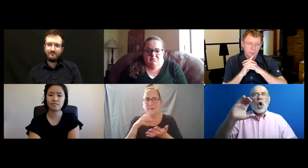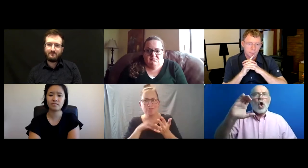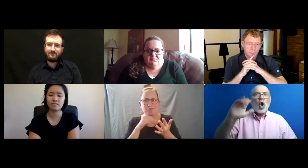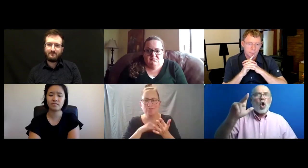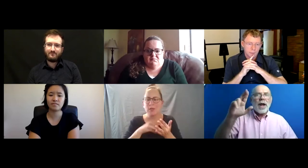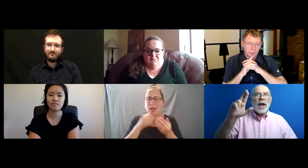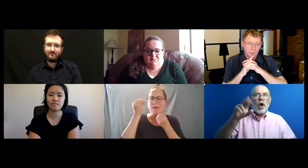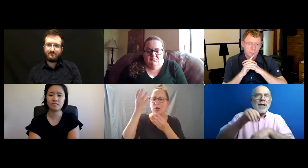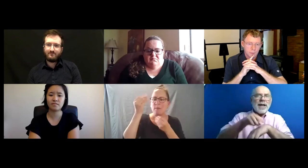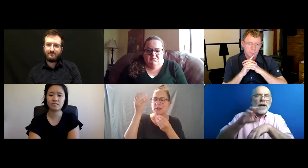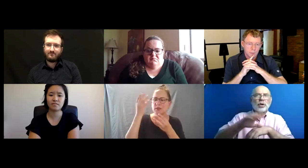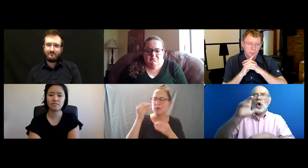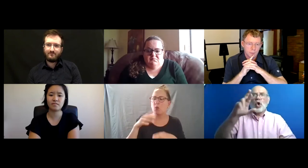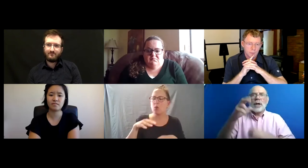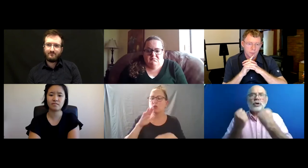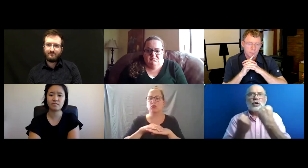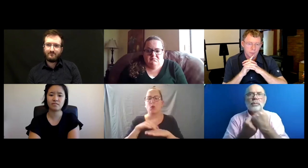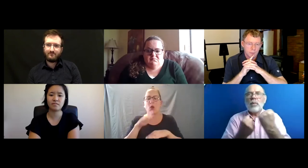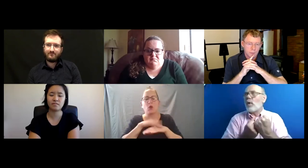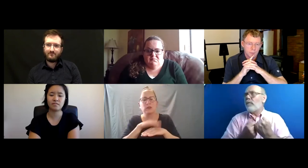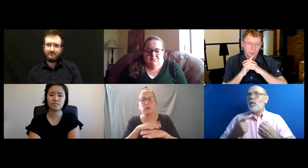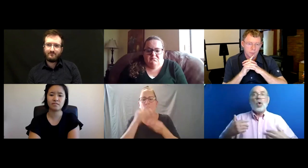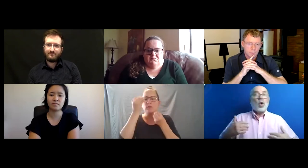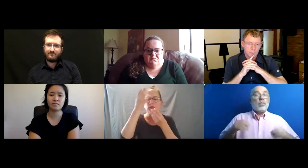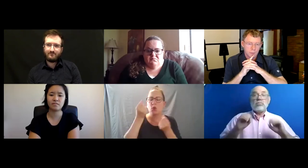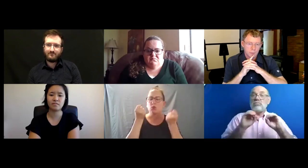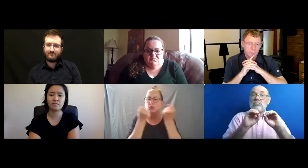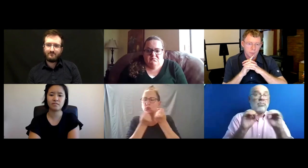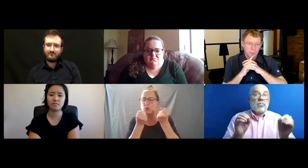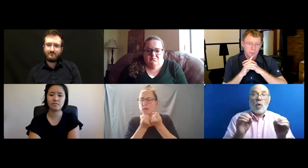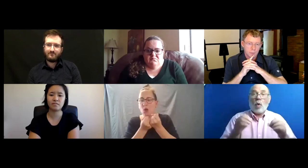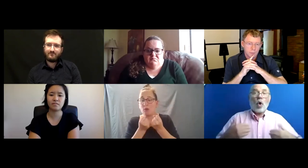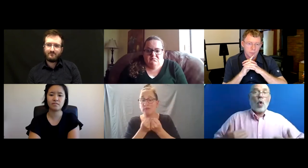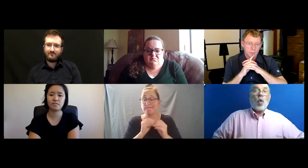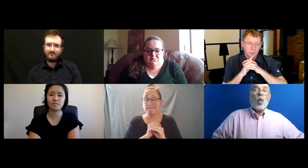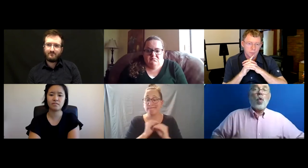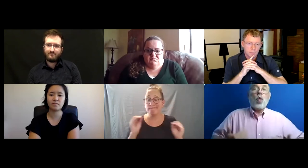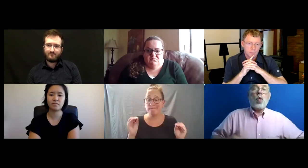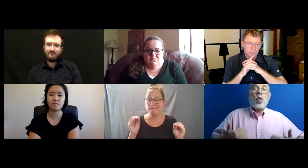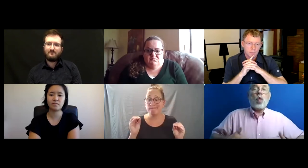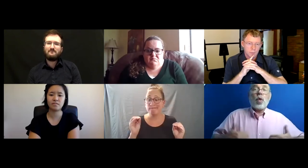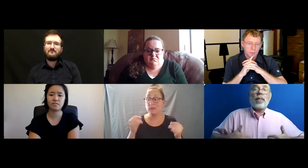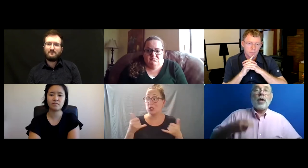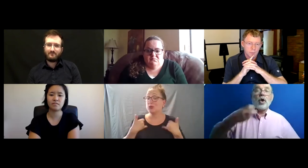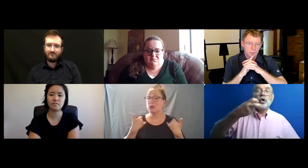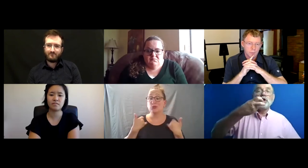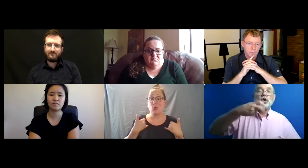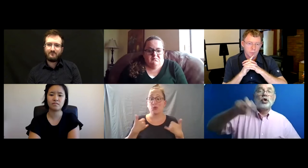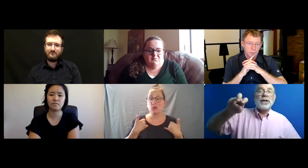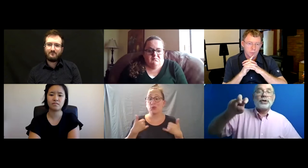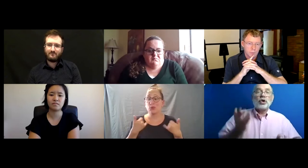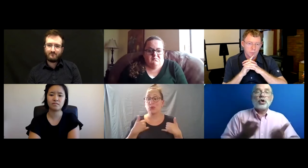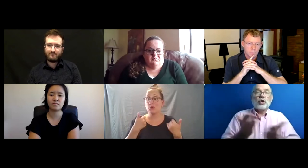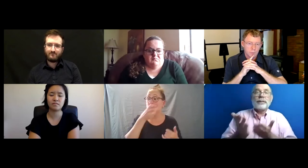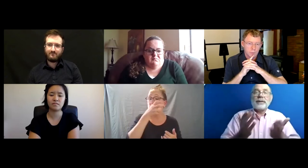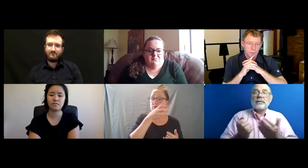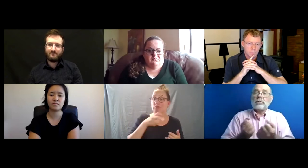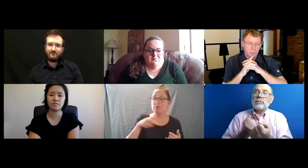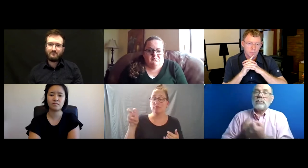It's very difficult for our current students to understand potential future careers and